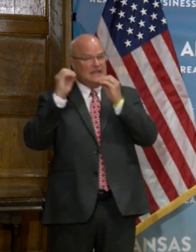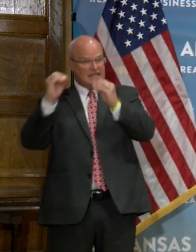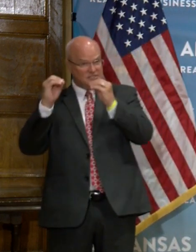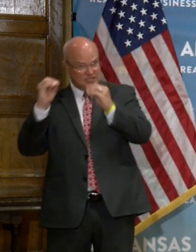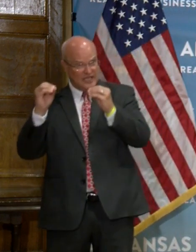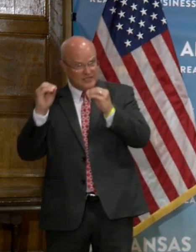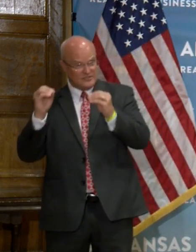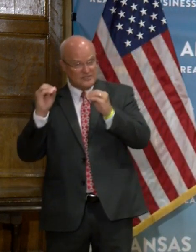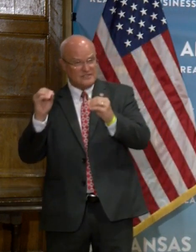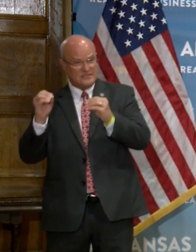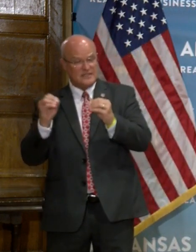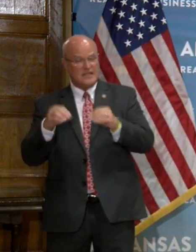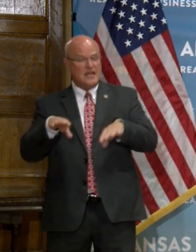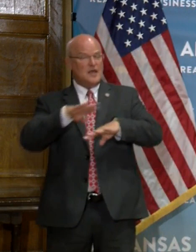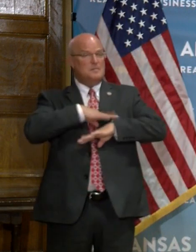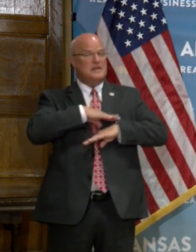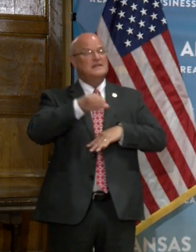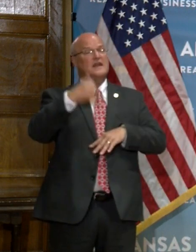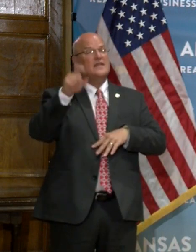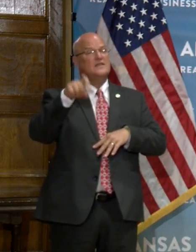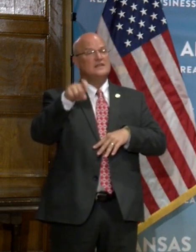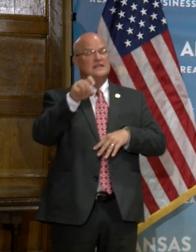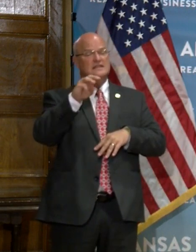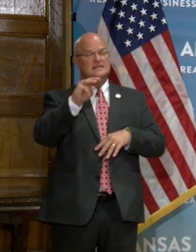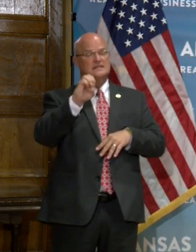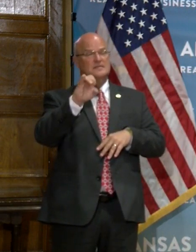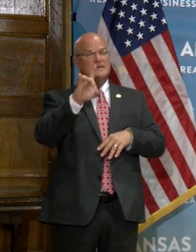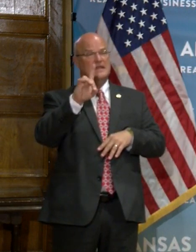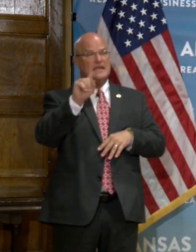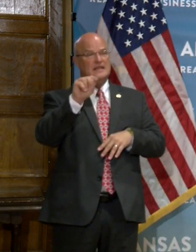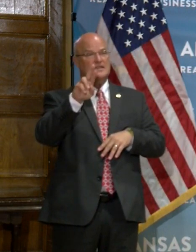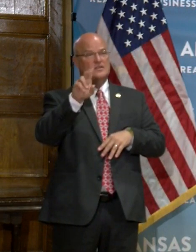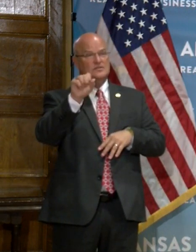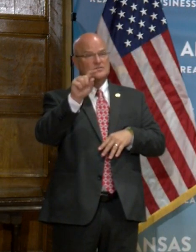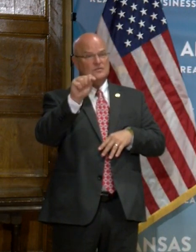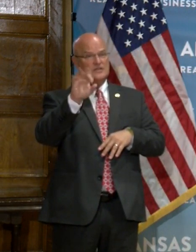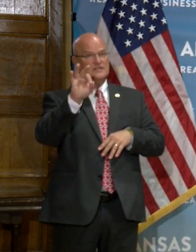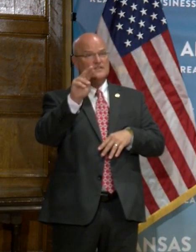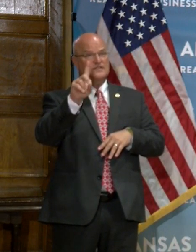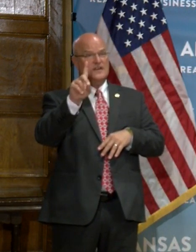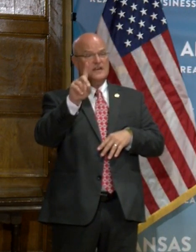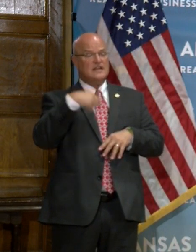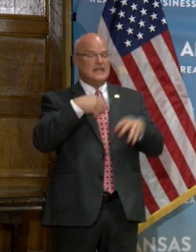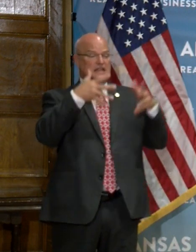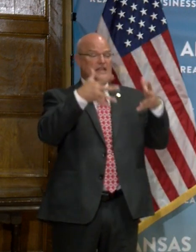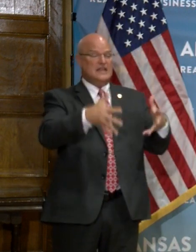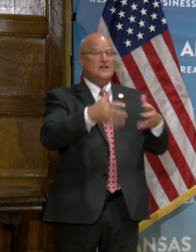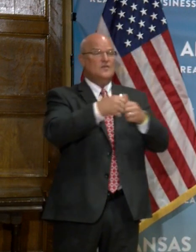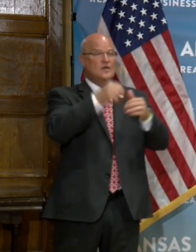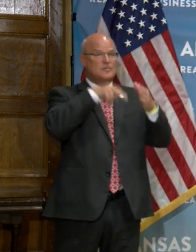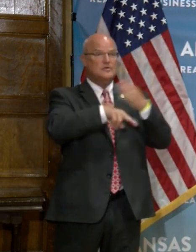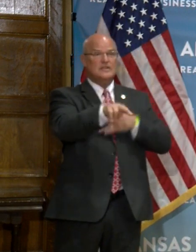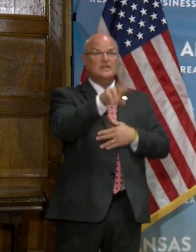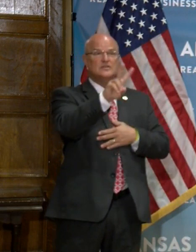education, meeting the other needs, Medicaid Trust Fund, this still leaves us with a